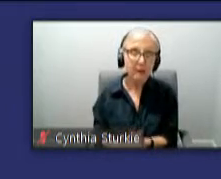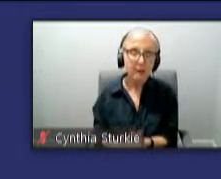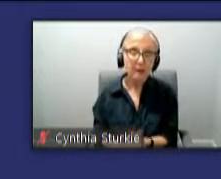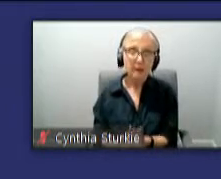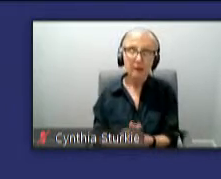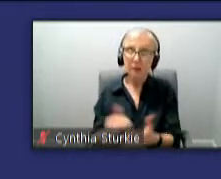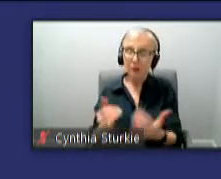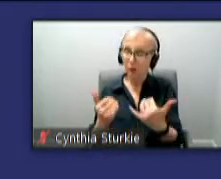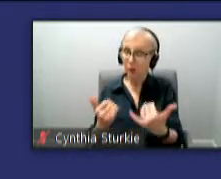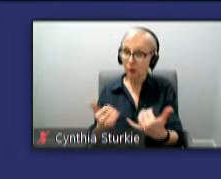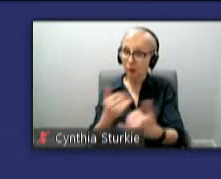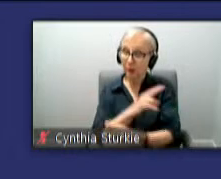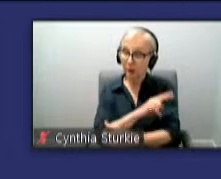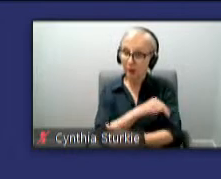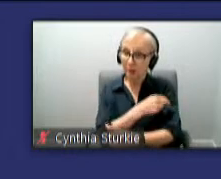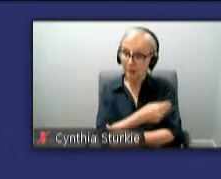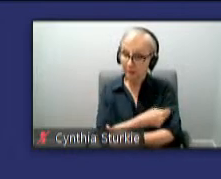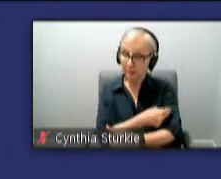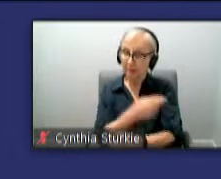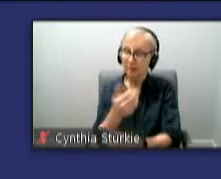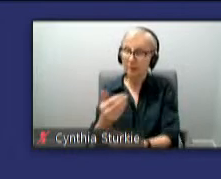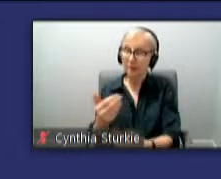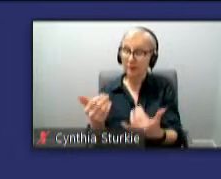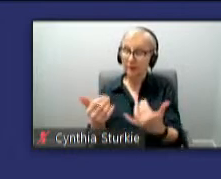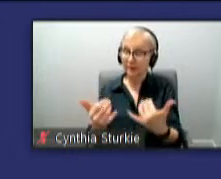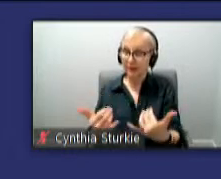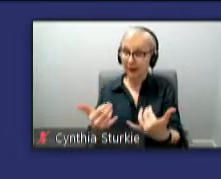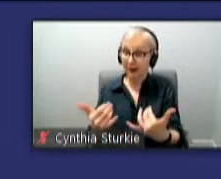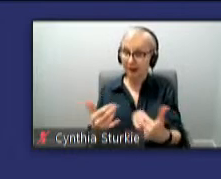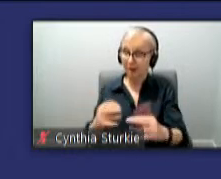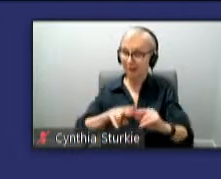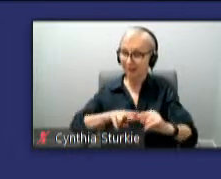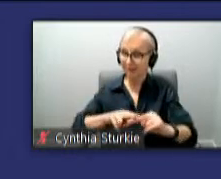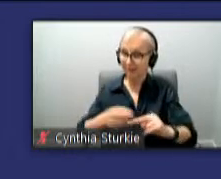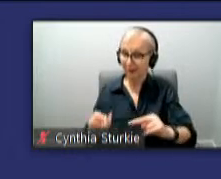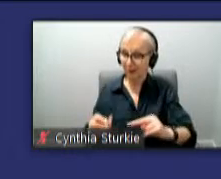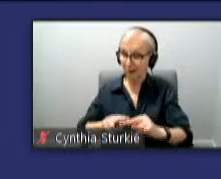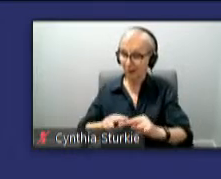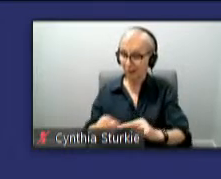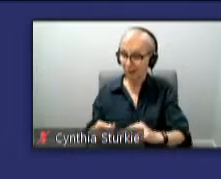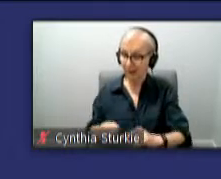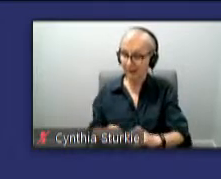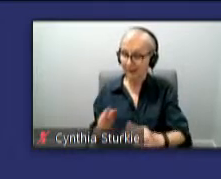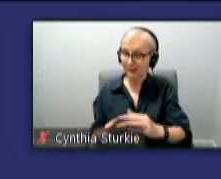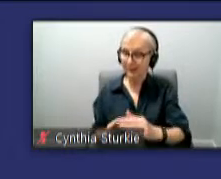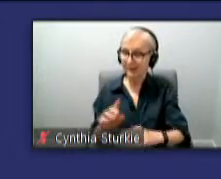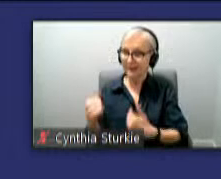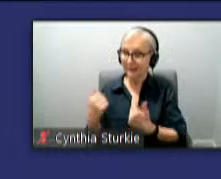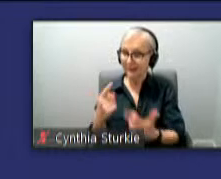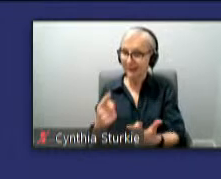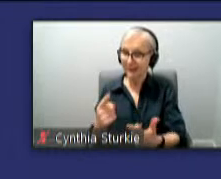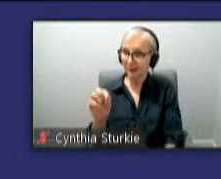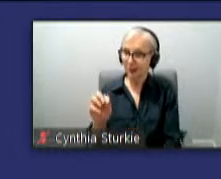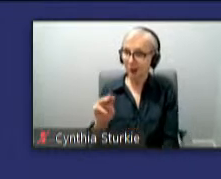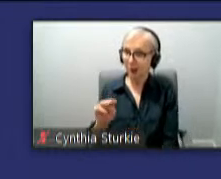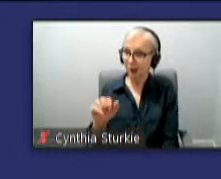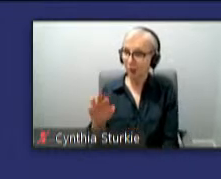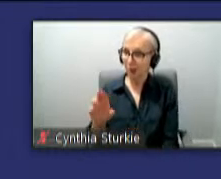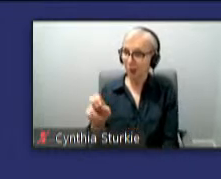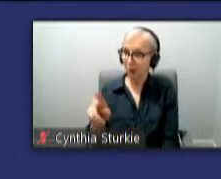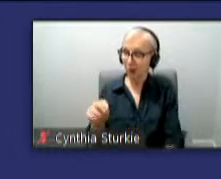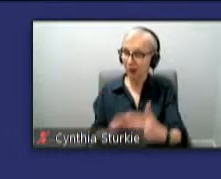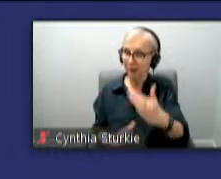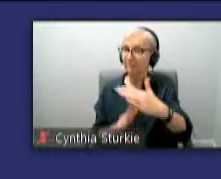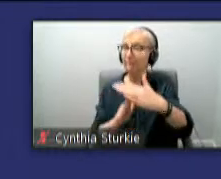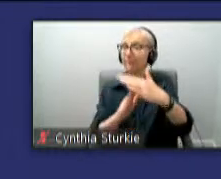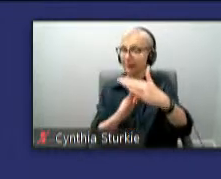Current hospitalizations from COVID-19 have decreased significantly since the Omicron peak and are back to last summer's levels. I think